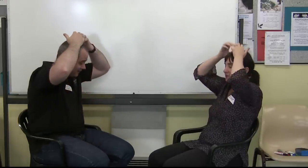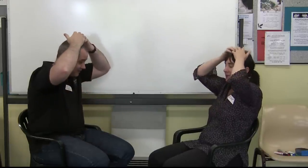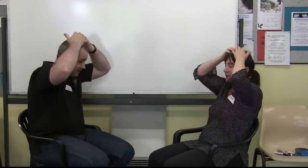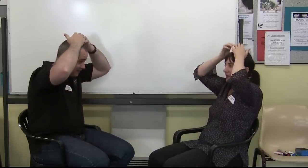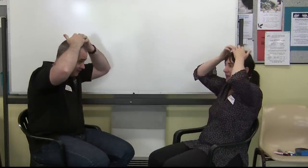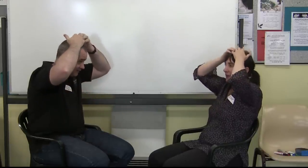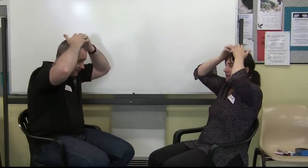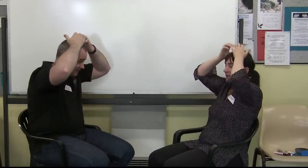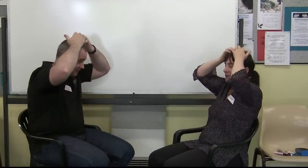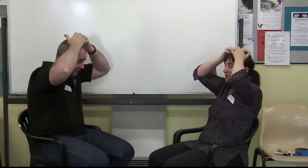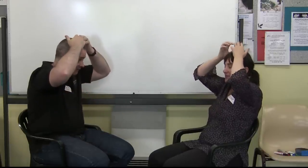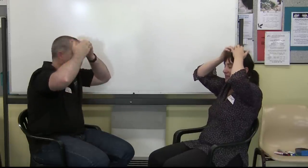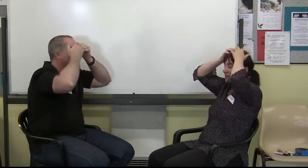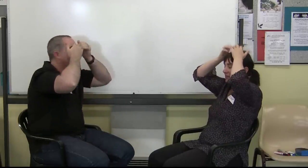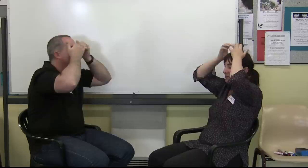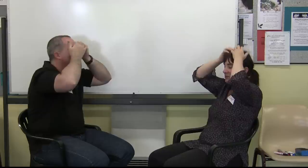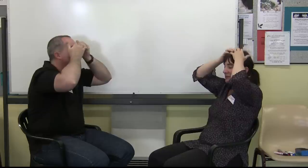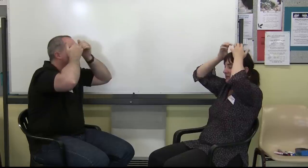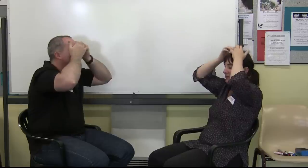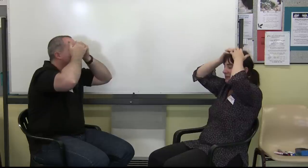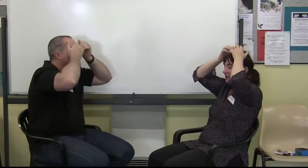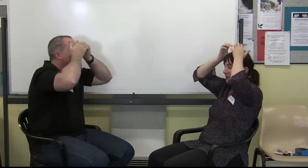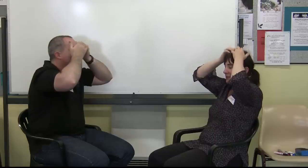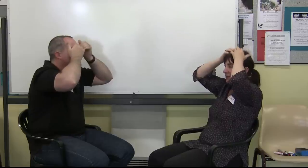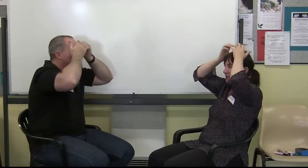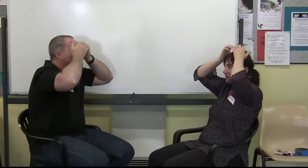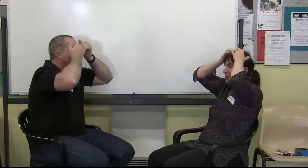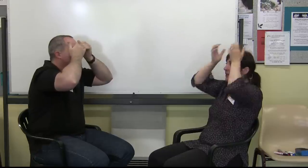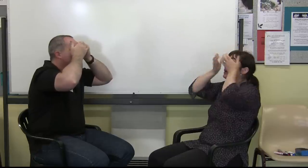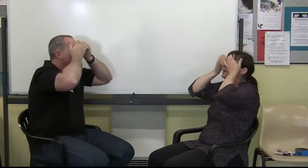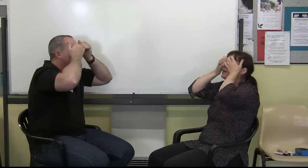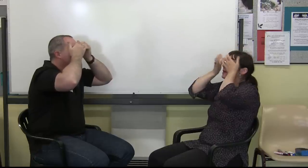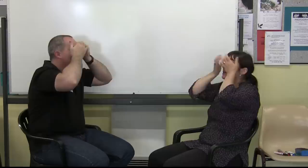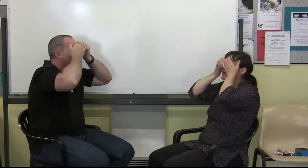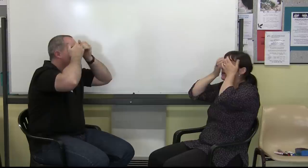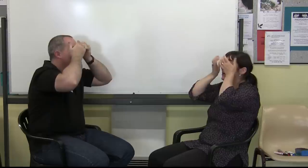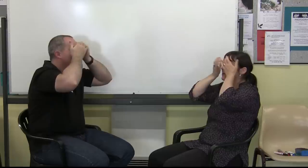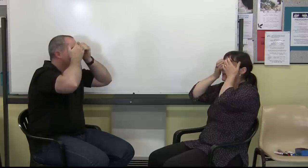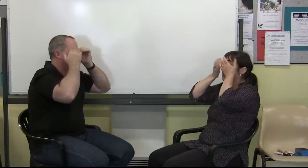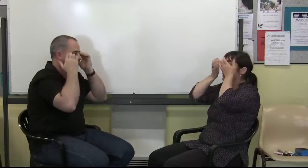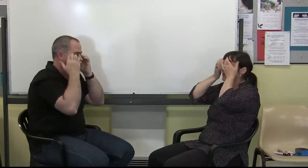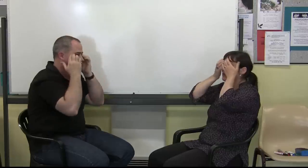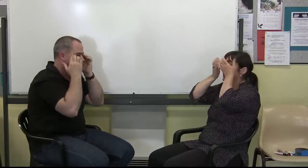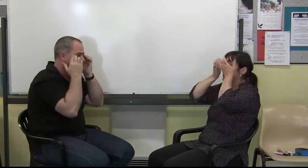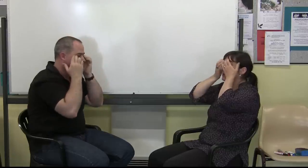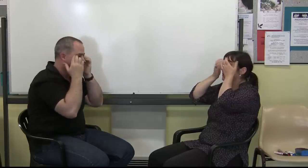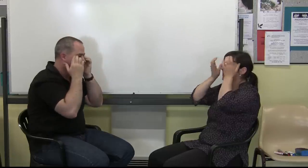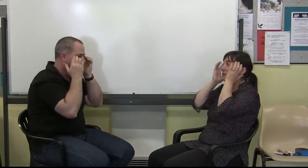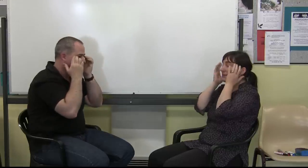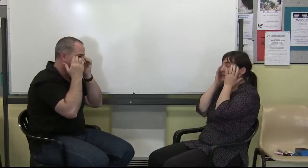up, sitting in that office. Always remaining doubt in Sitting at my desk in my